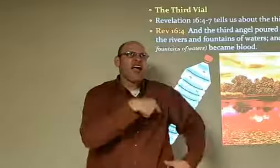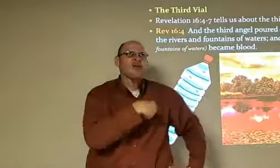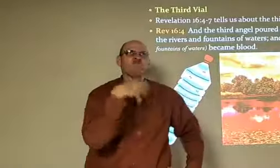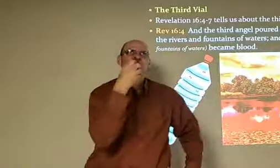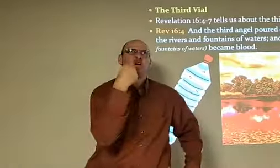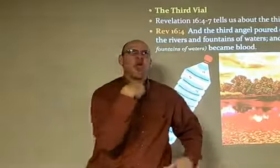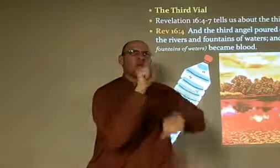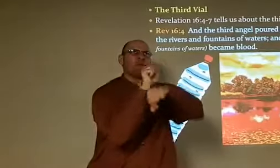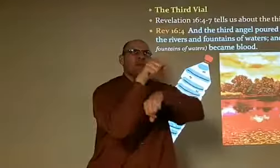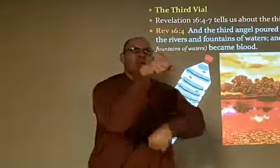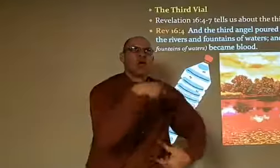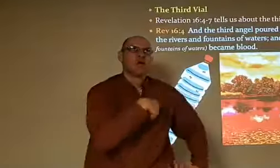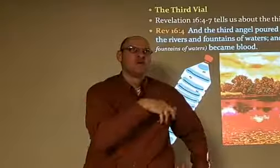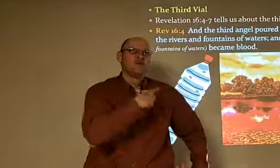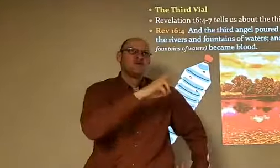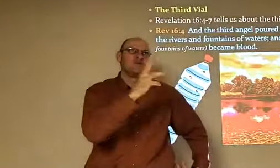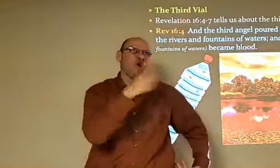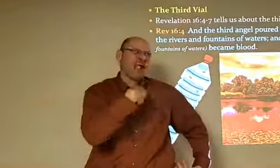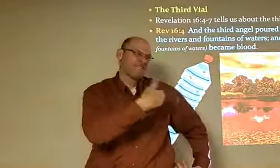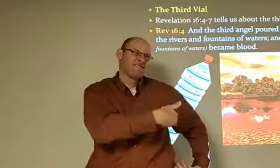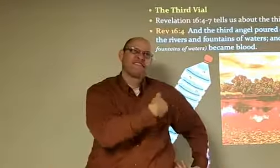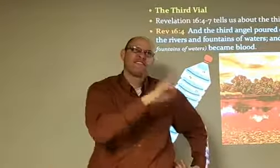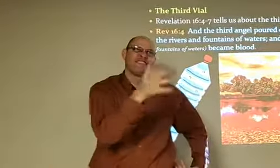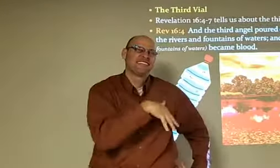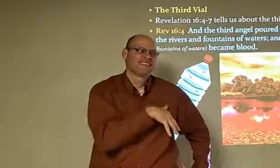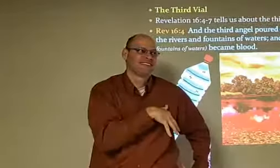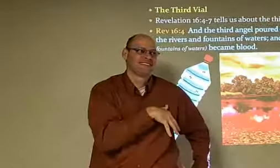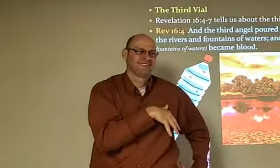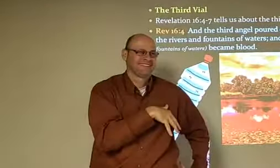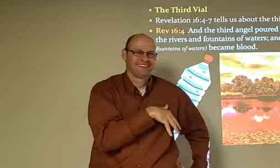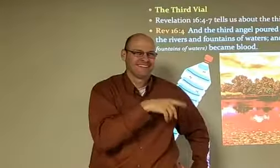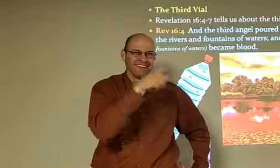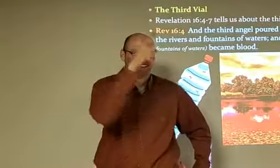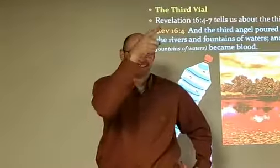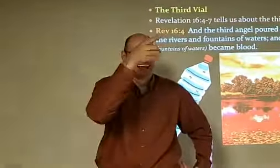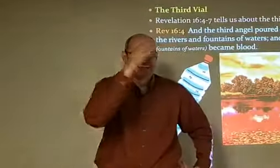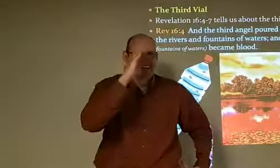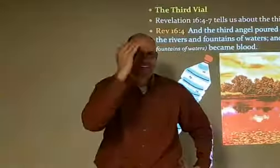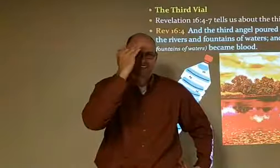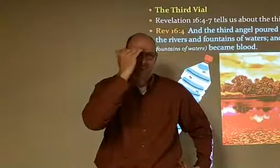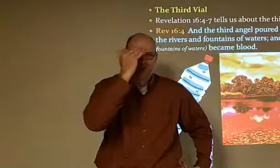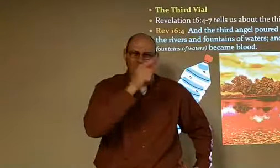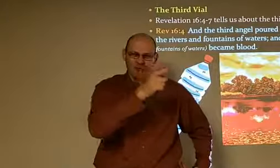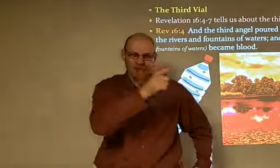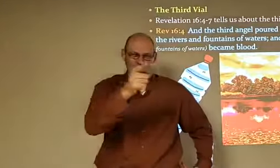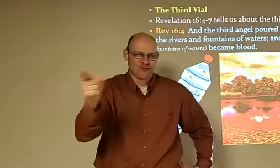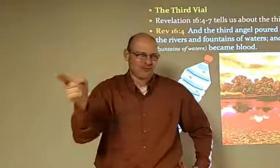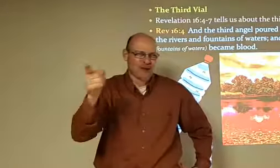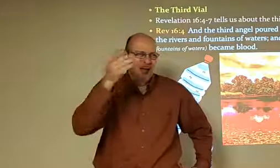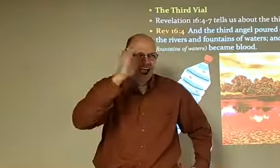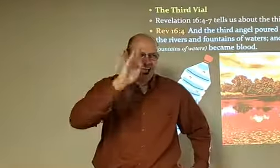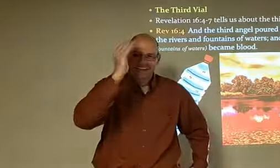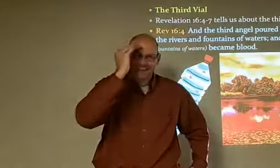know, I've beat you, God. I've got enough to supply myself. But God's, you can't